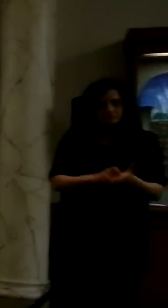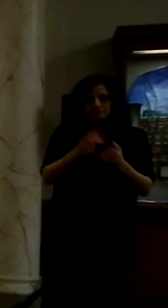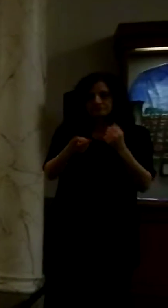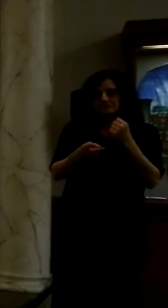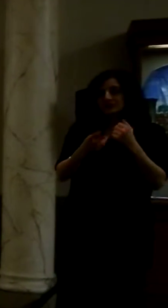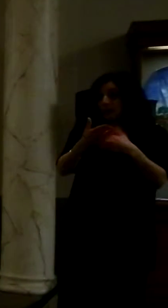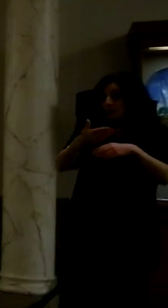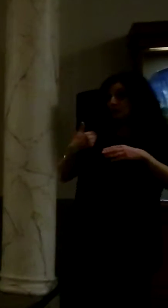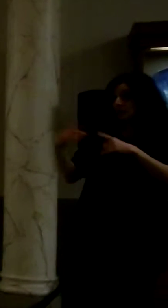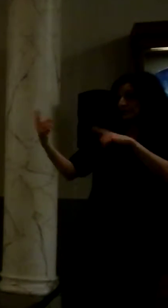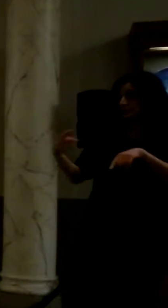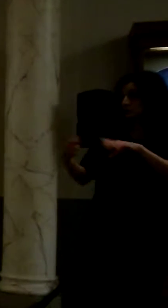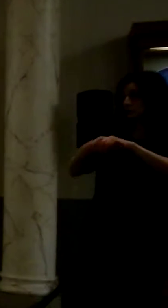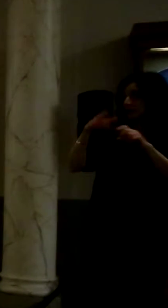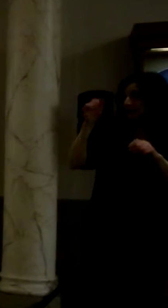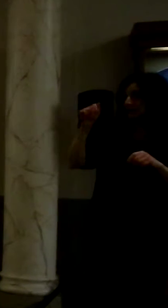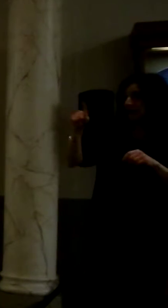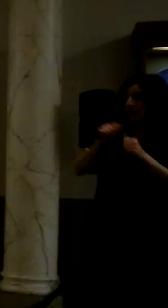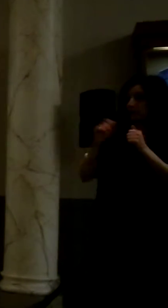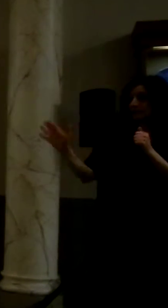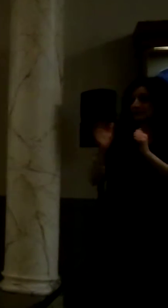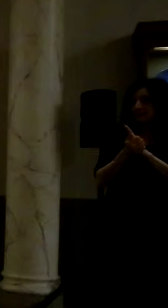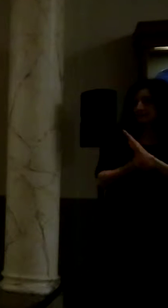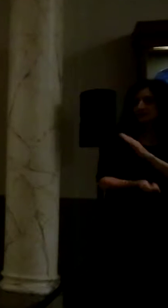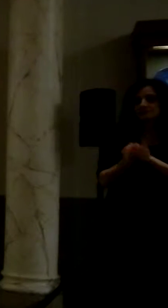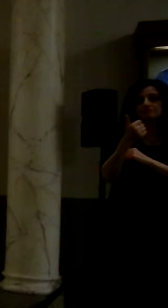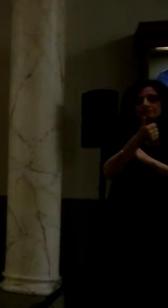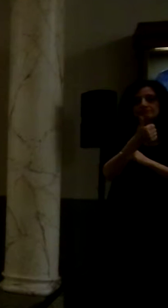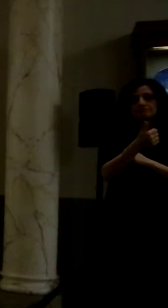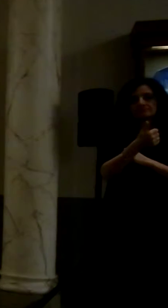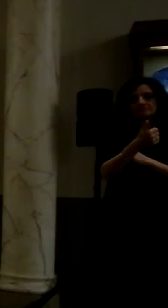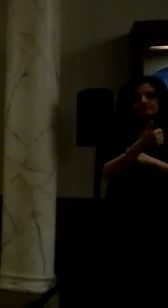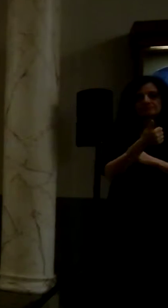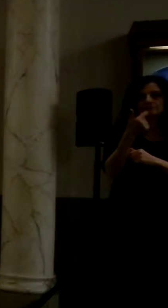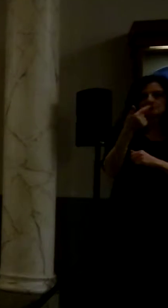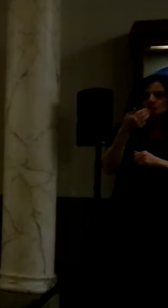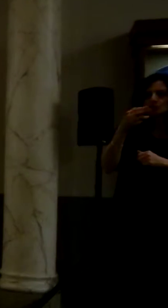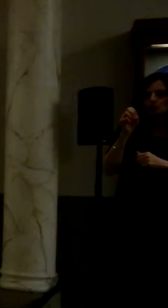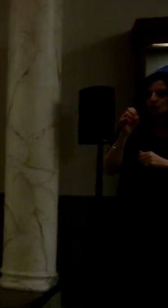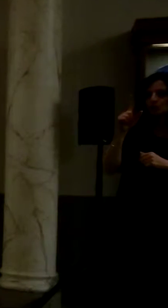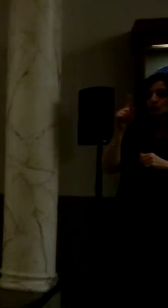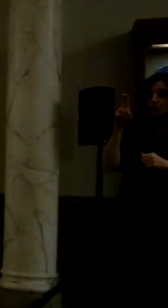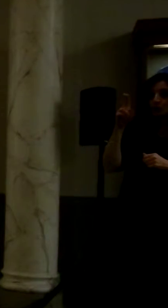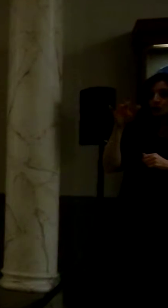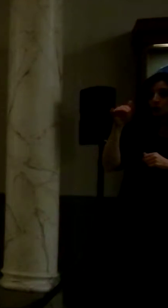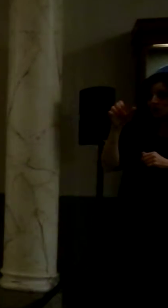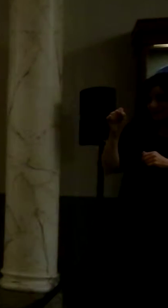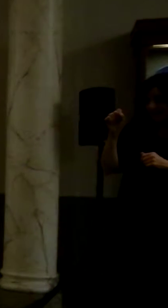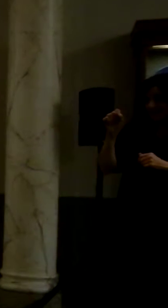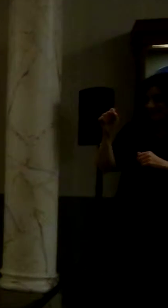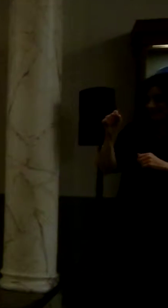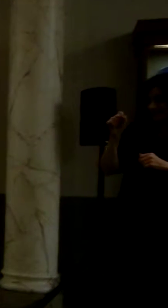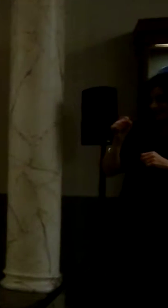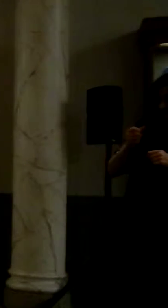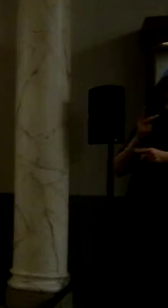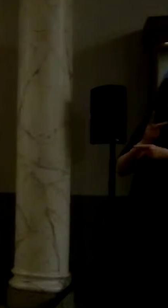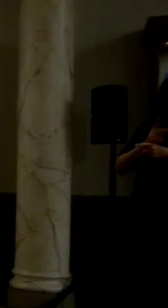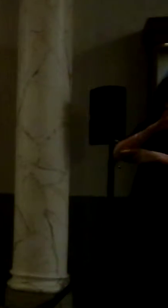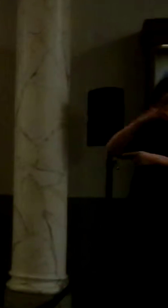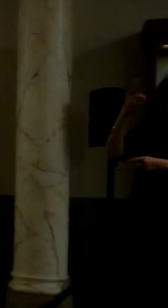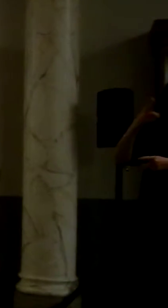Actually, before he came to CAP with his skills, he was George Lucas's archivist for 7 years.